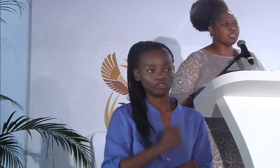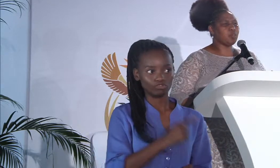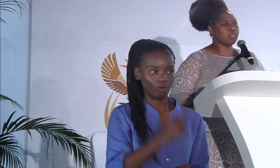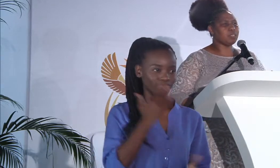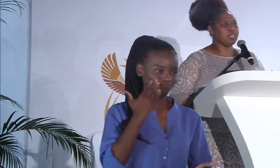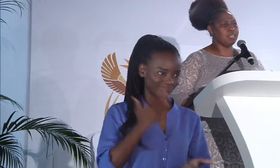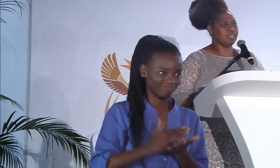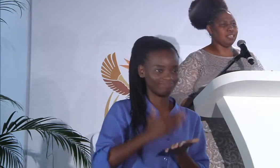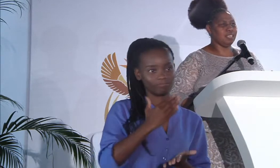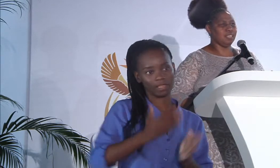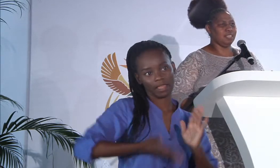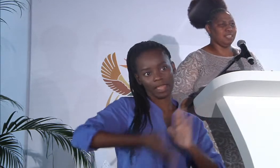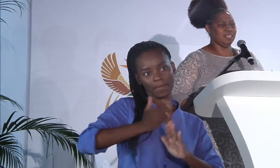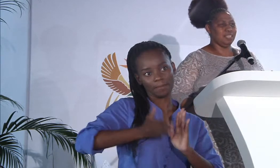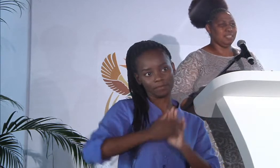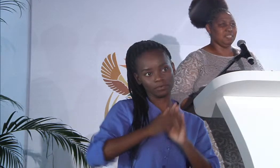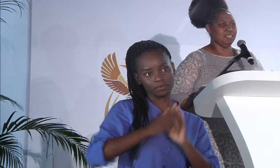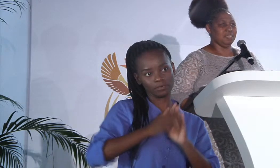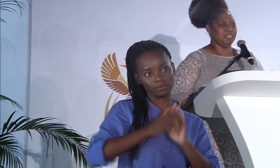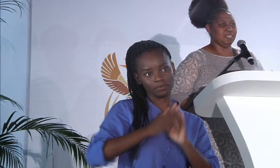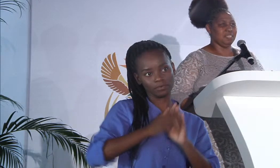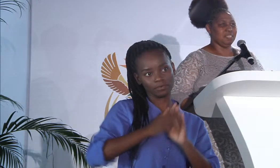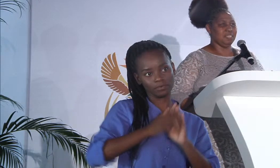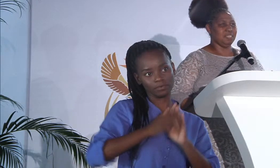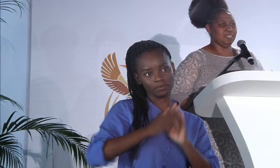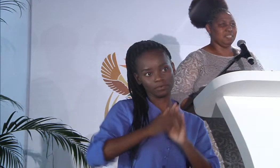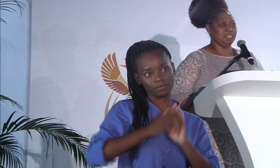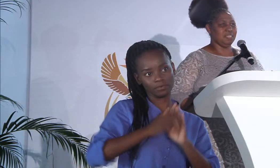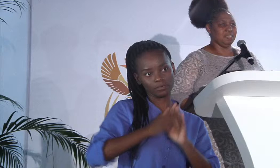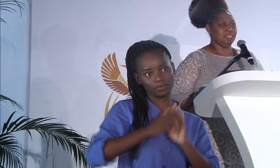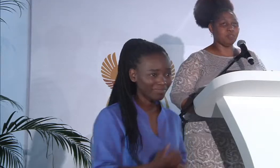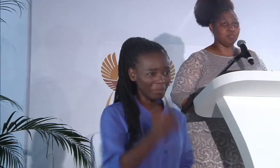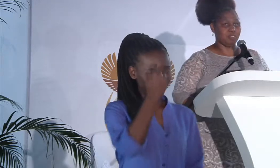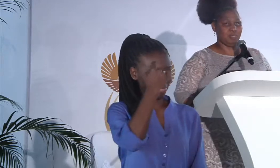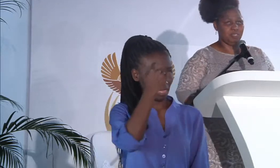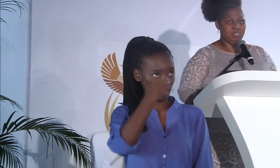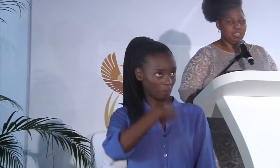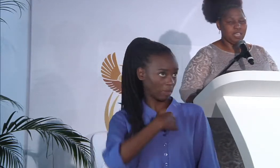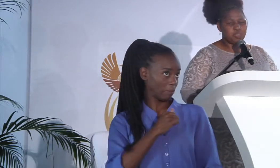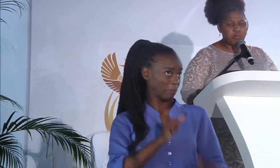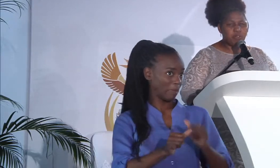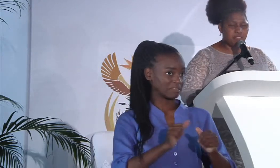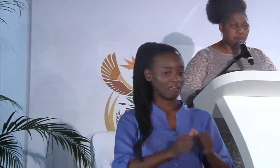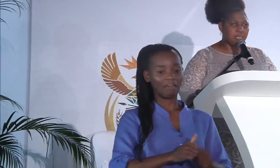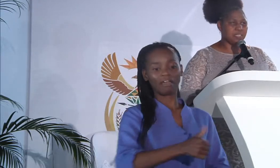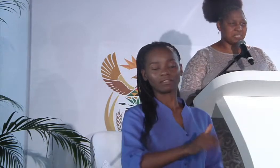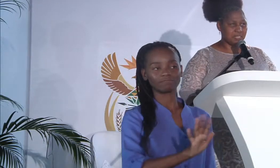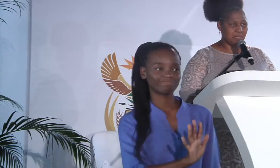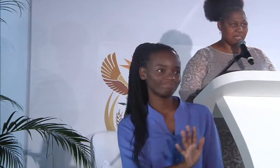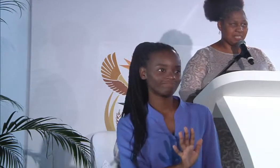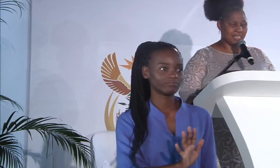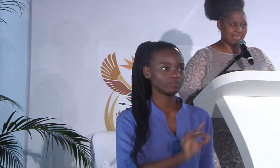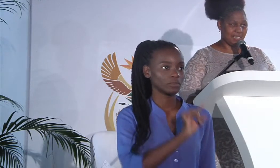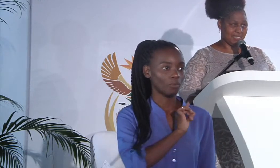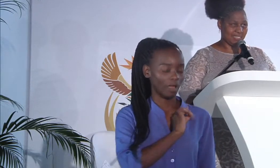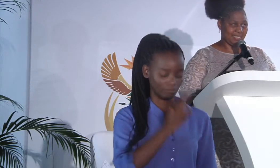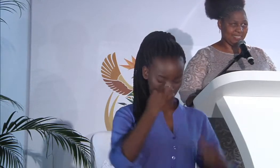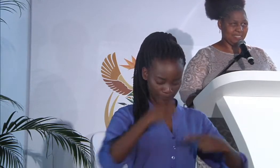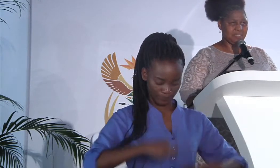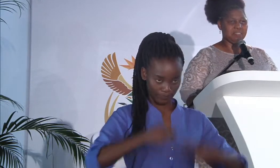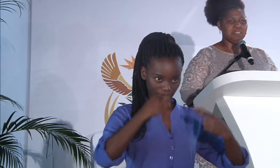to actually think I'm better than any, no. It's because I've been discriminated